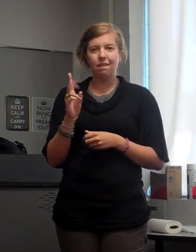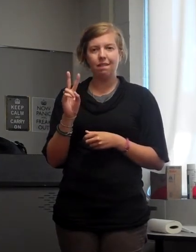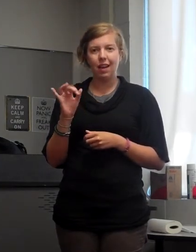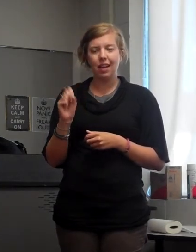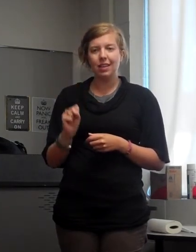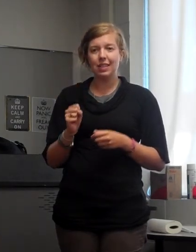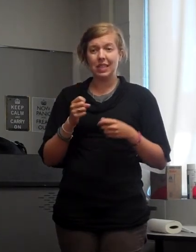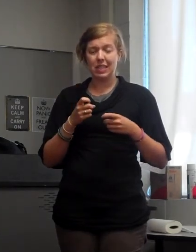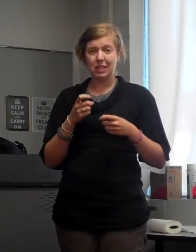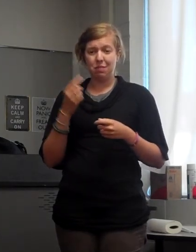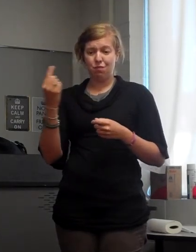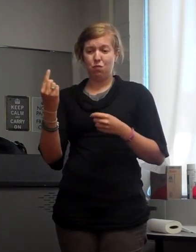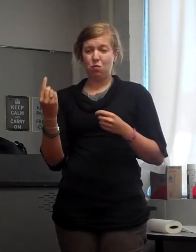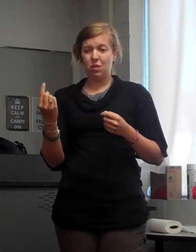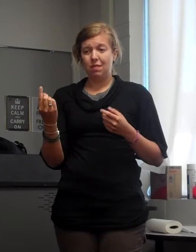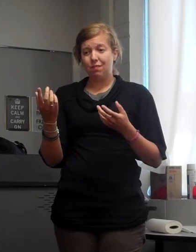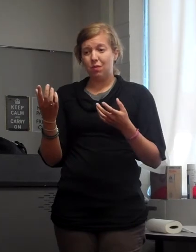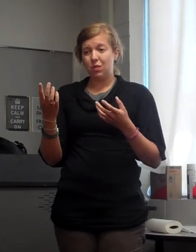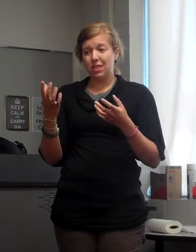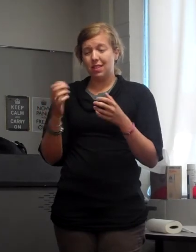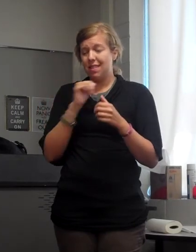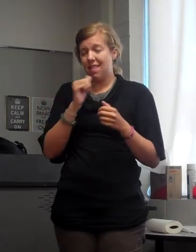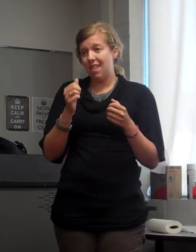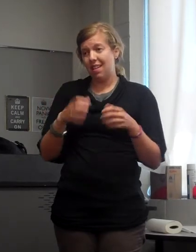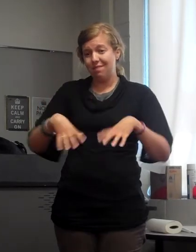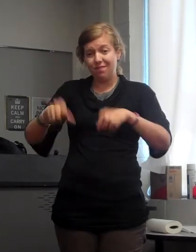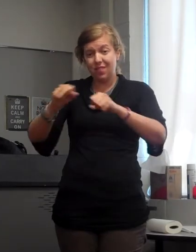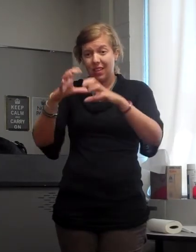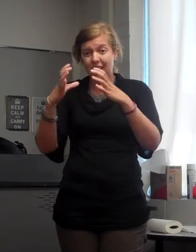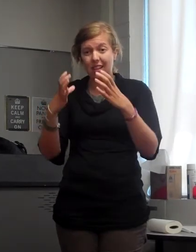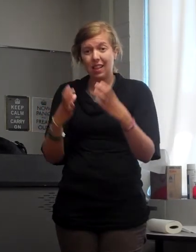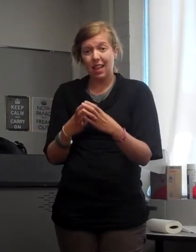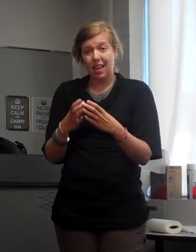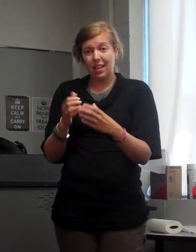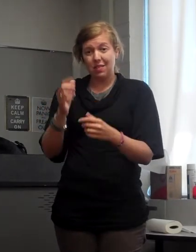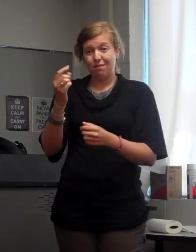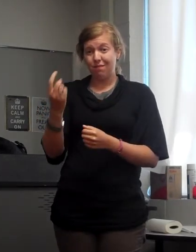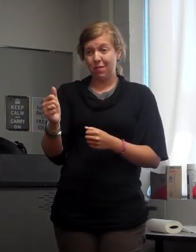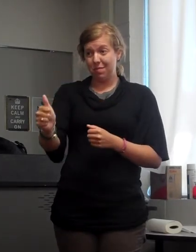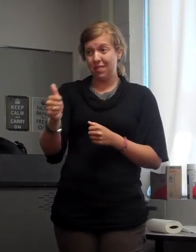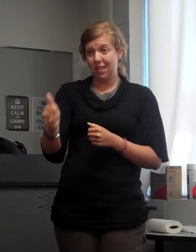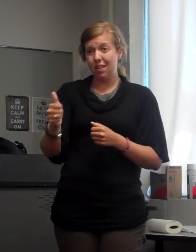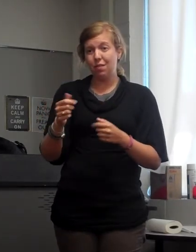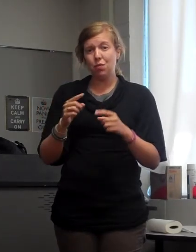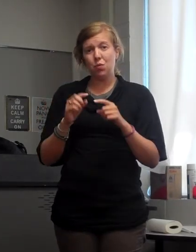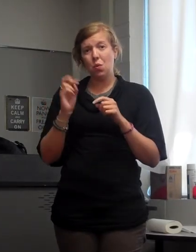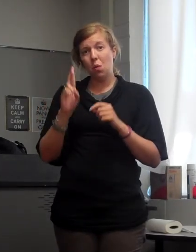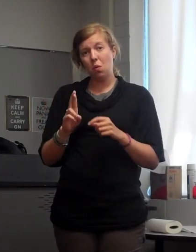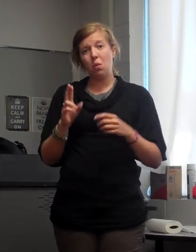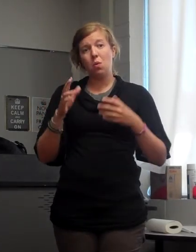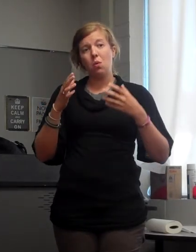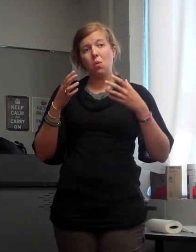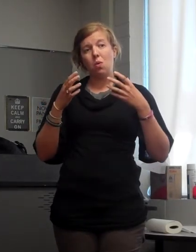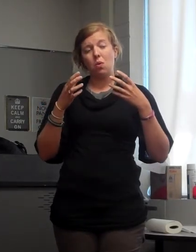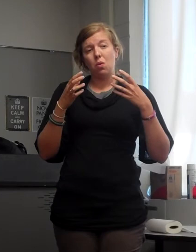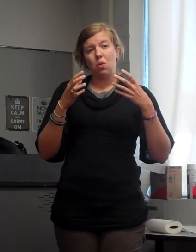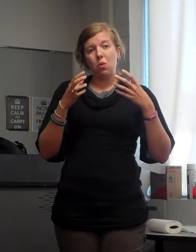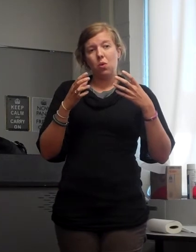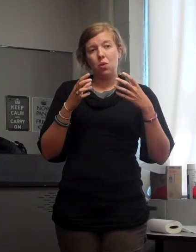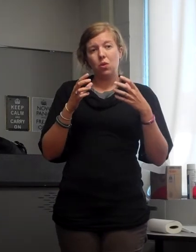I do think going through the class, because you're with other people, and you don't have to release any financial information with the